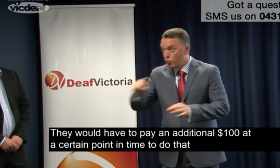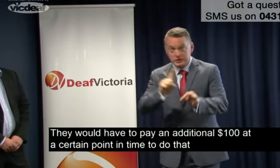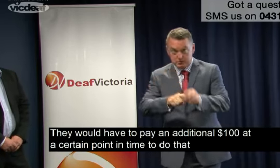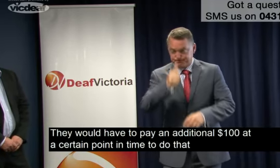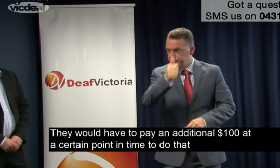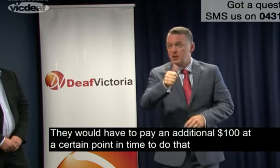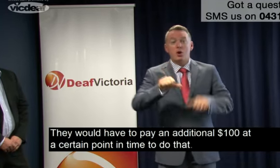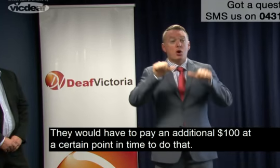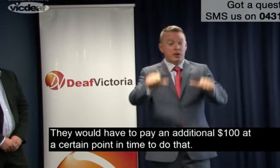Thank you, Robin, for your question.